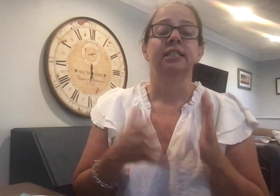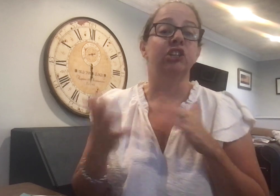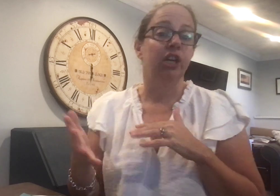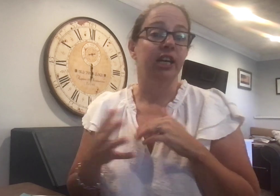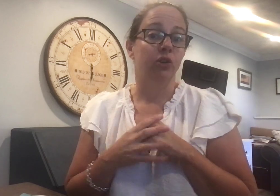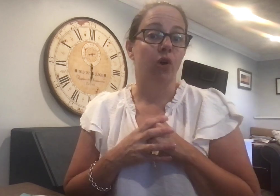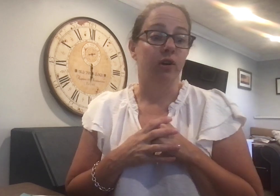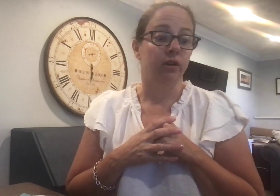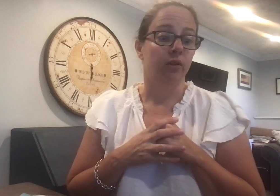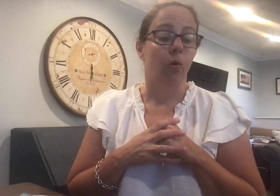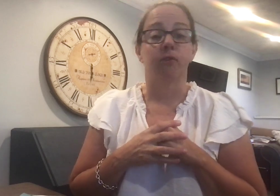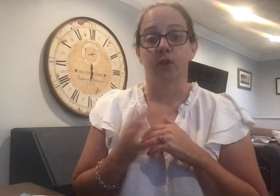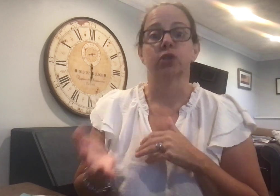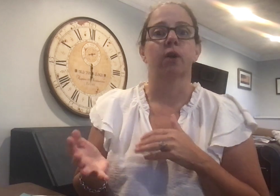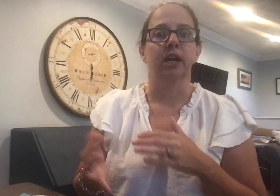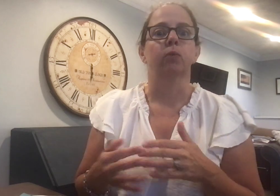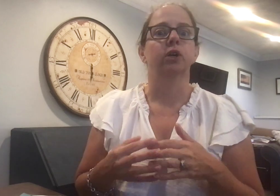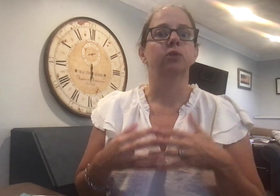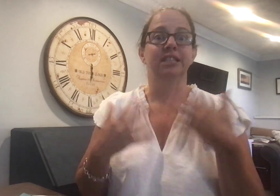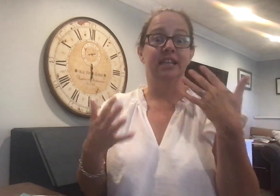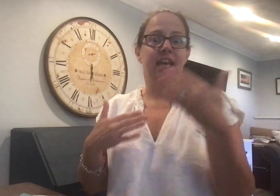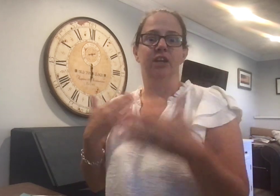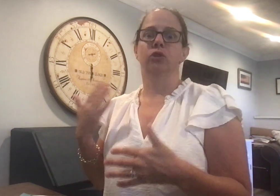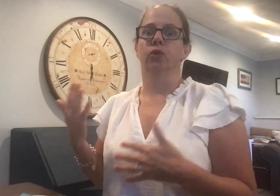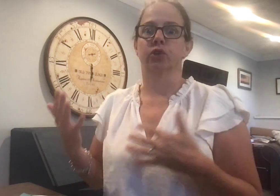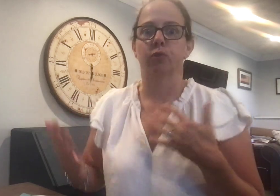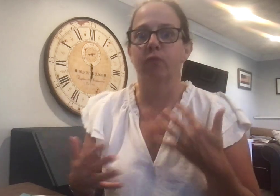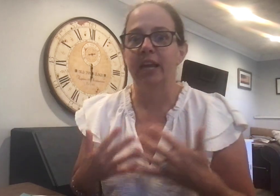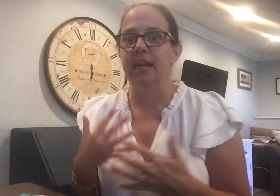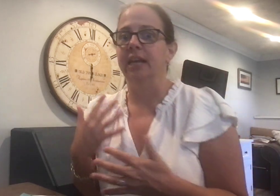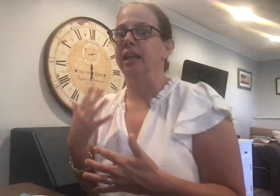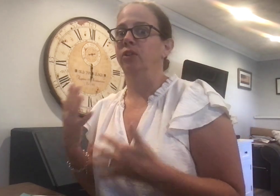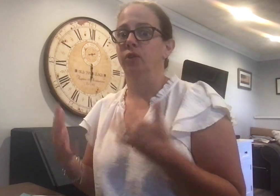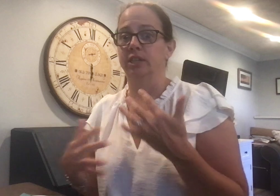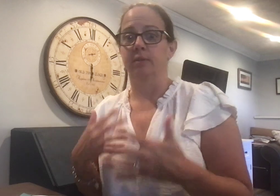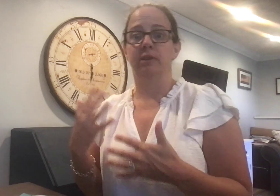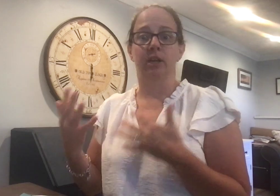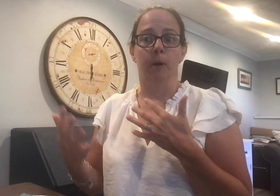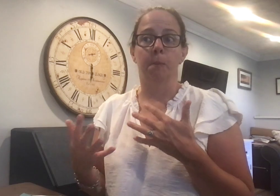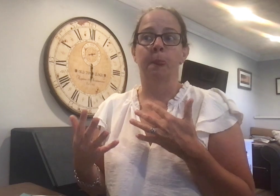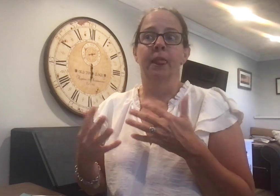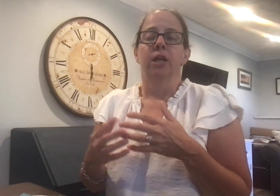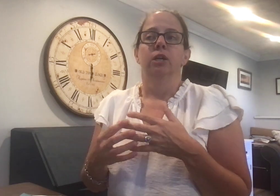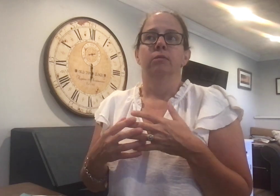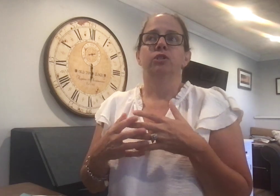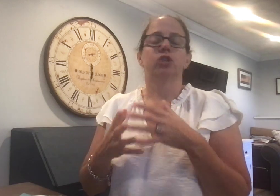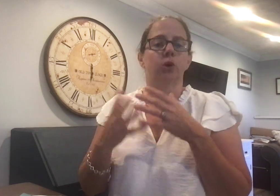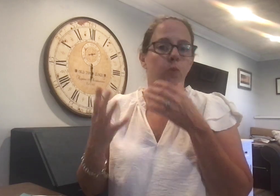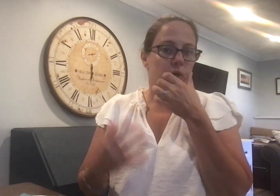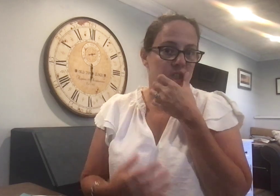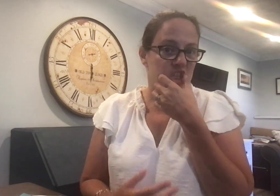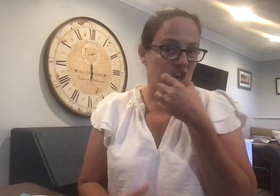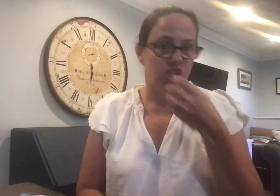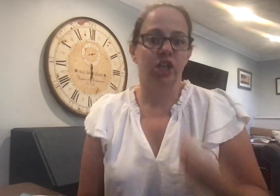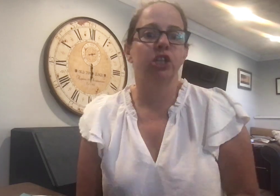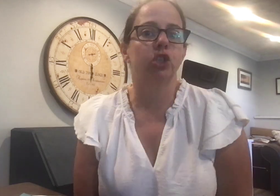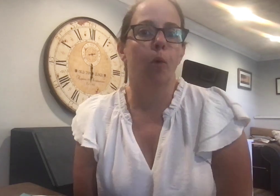teaching kindergarten or first grade, where you see the kids learn to read and learn to, just their world is changing so